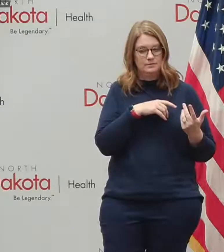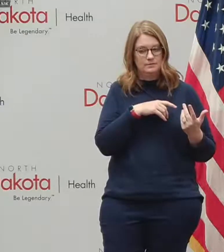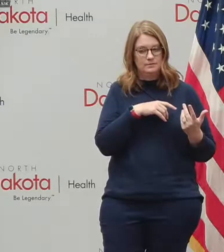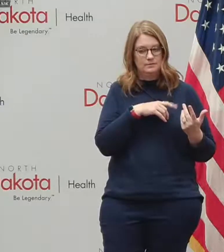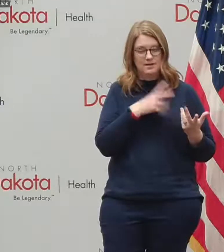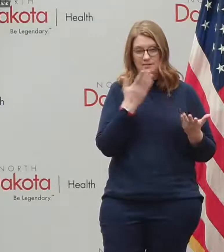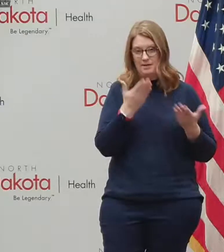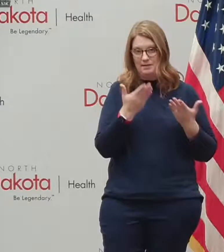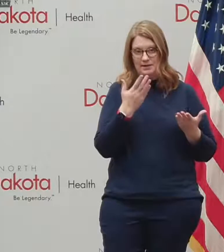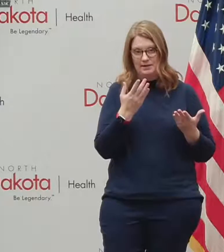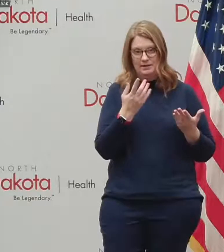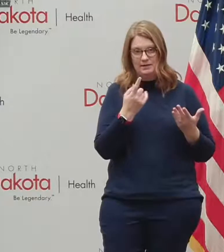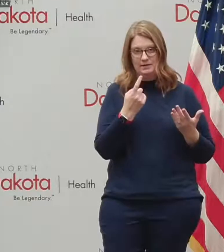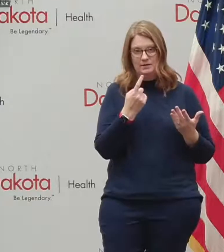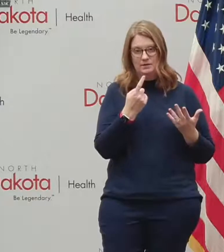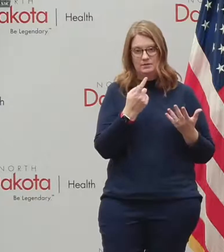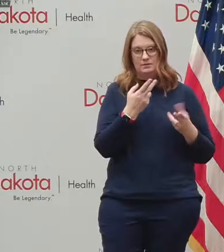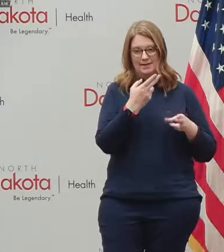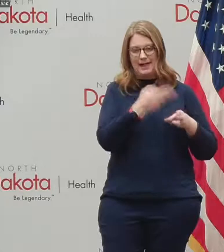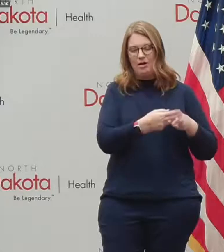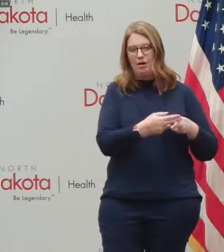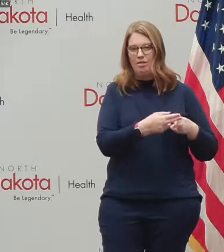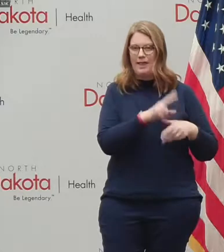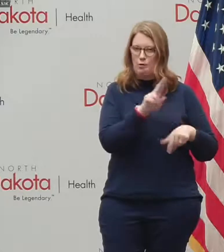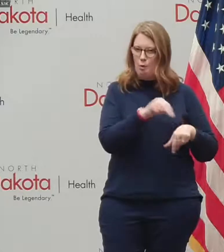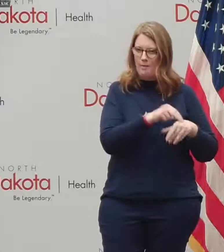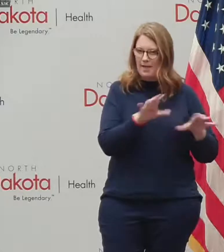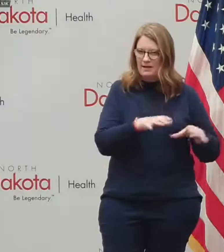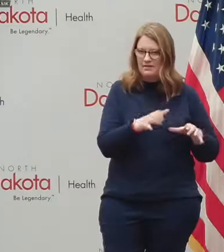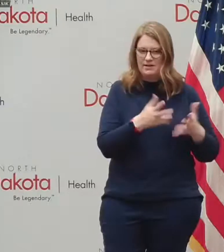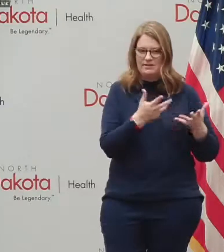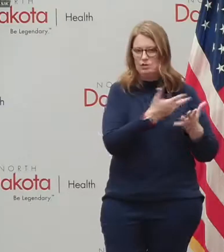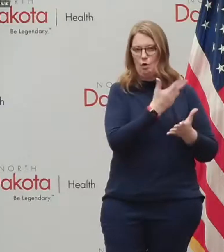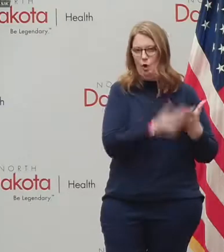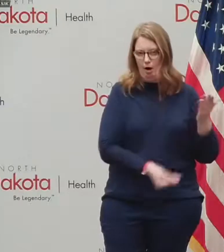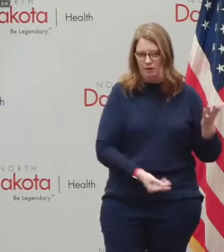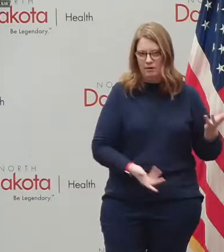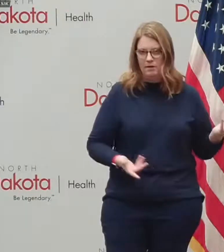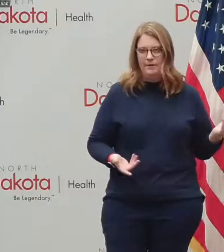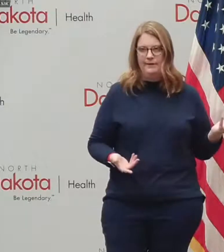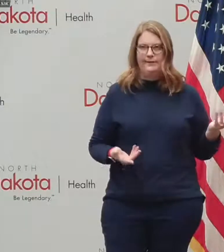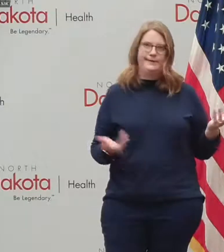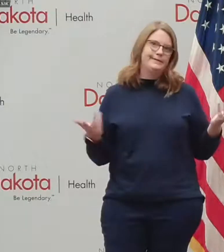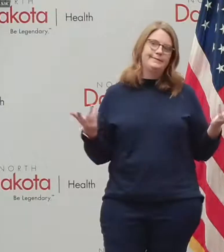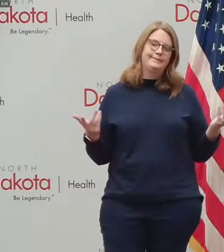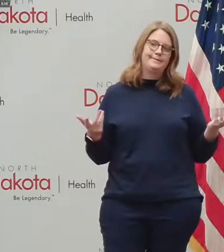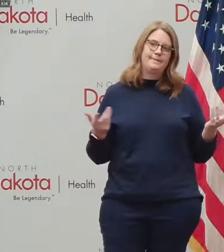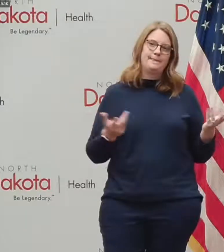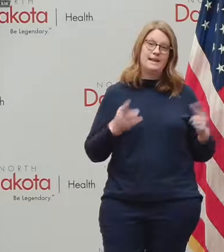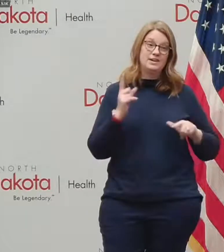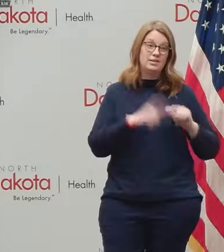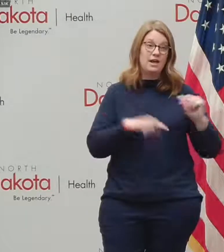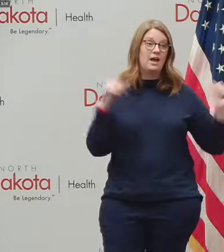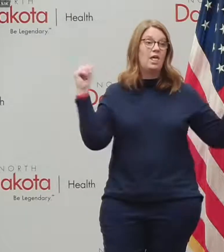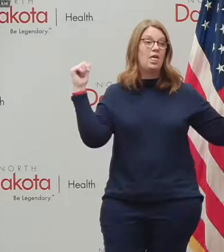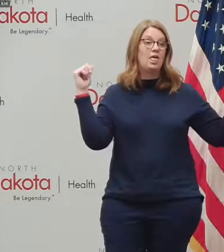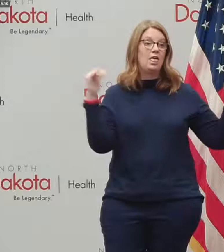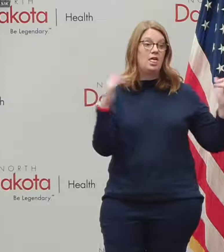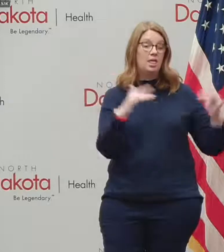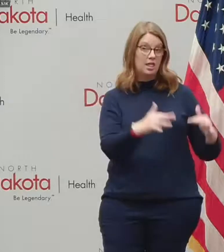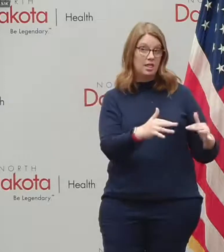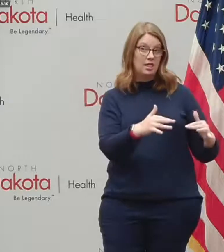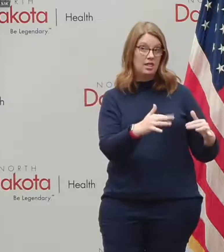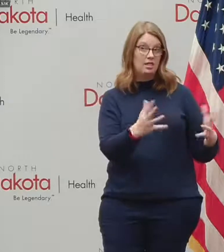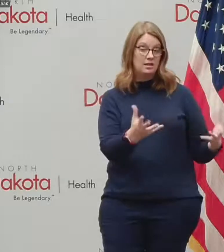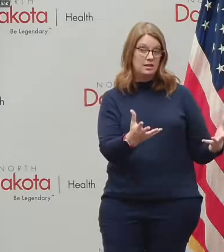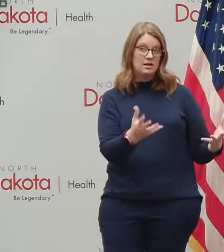what they might call the normal activity, whether that's inability to gather the way people may have